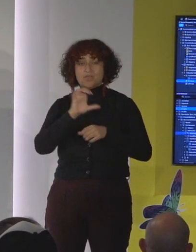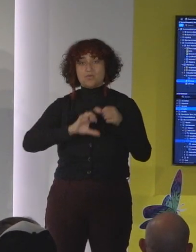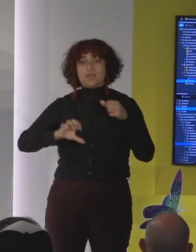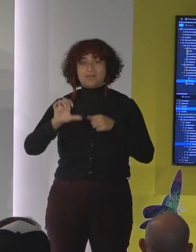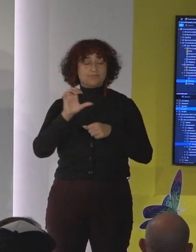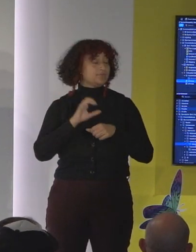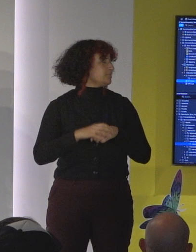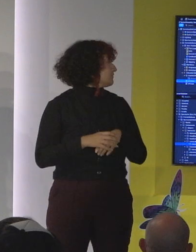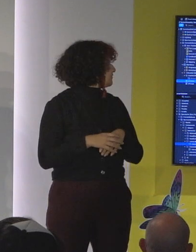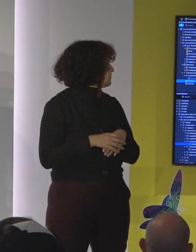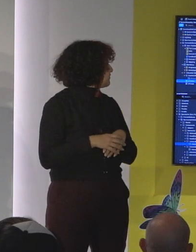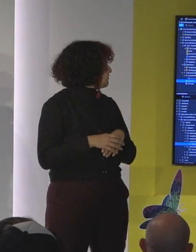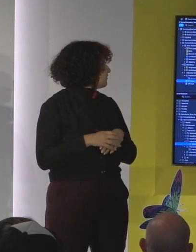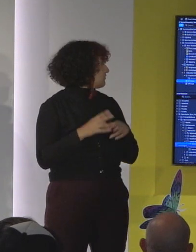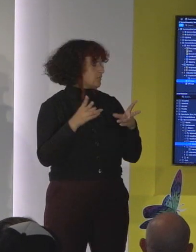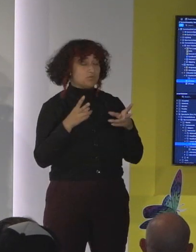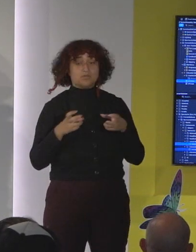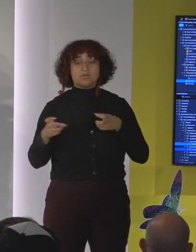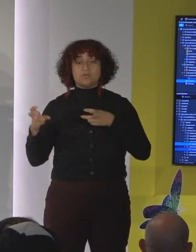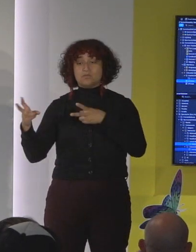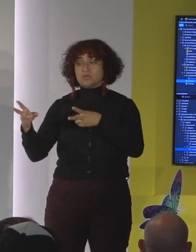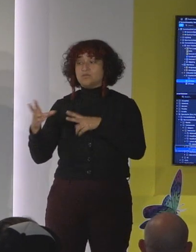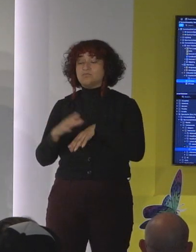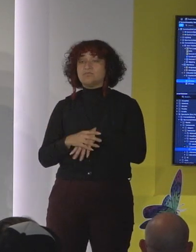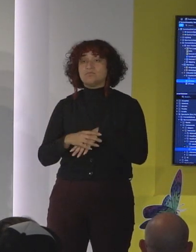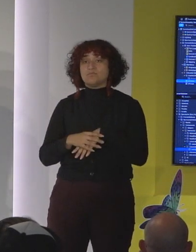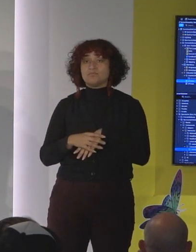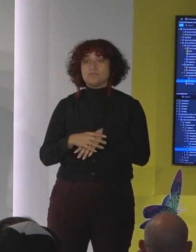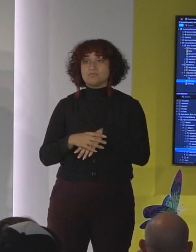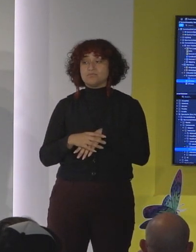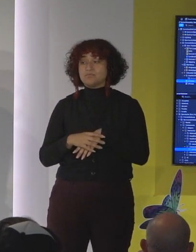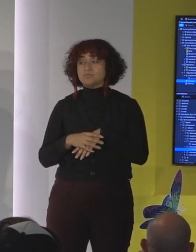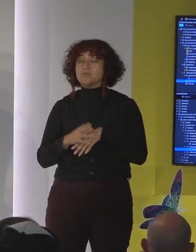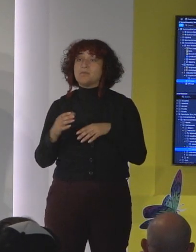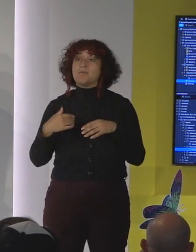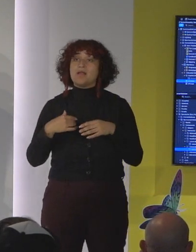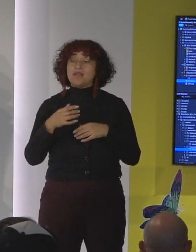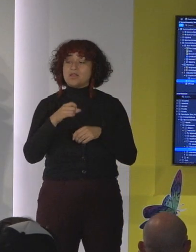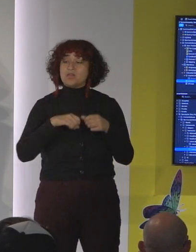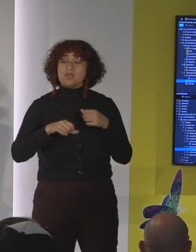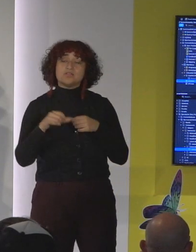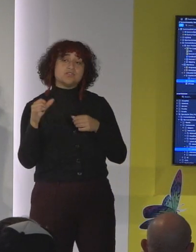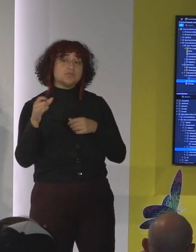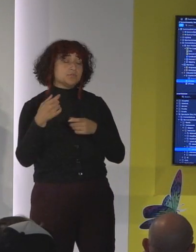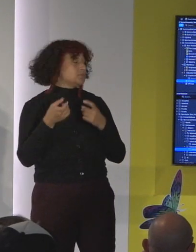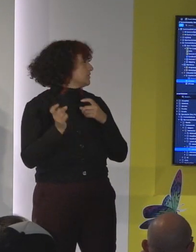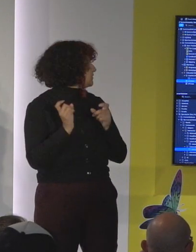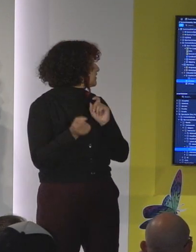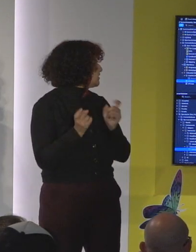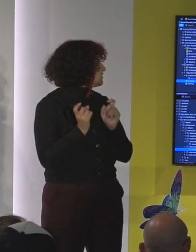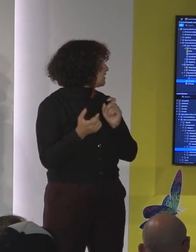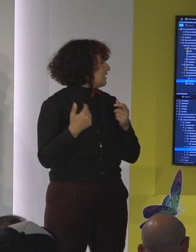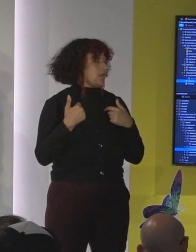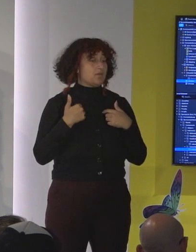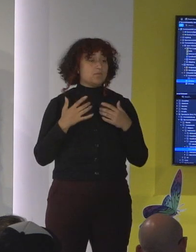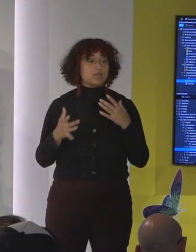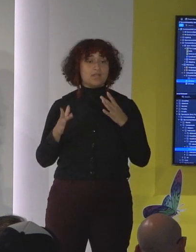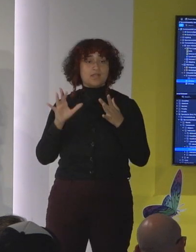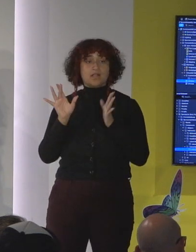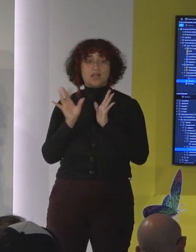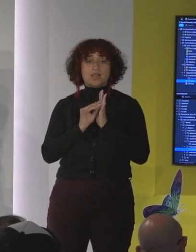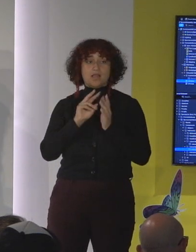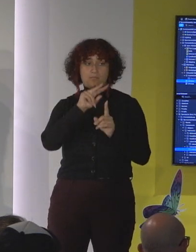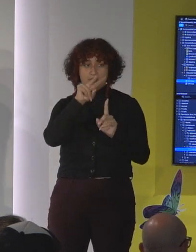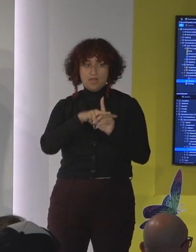here, drag that over. I'm going to grab my interactor manipulates, and I'm going to click apply. Make sure you